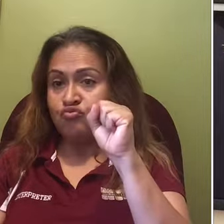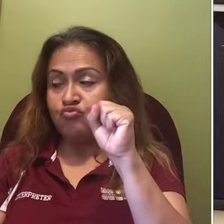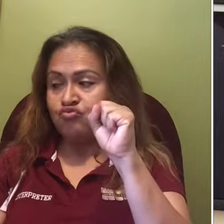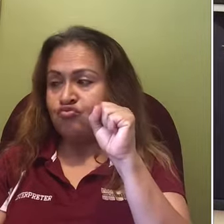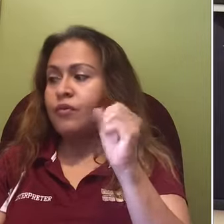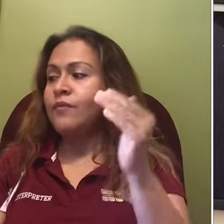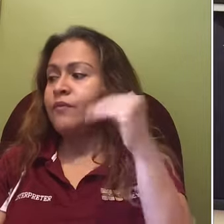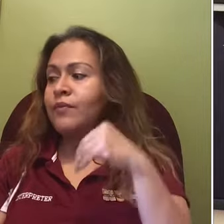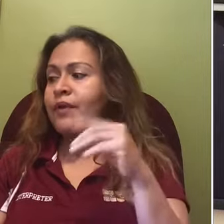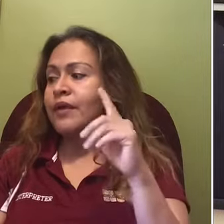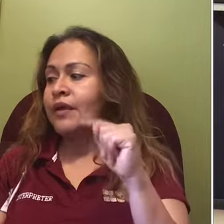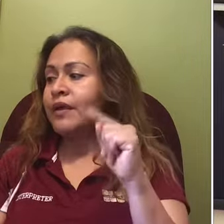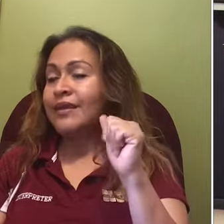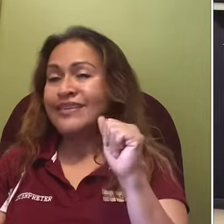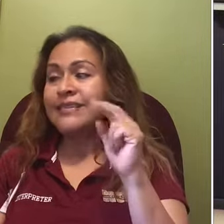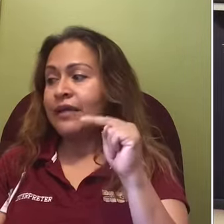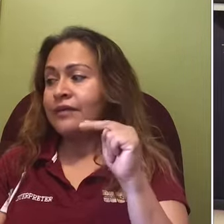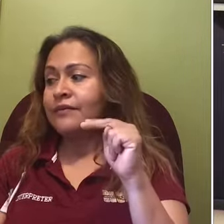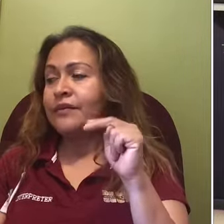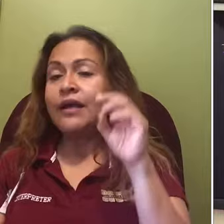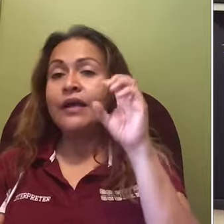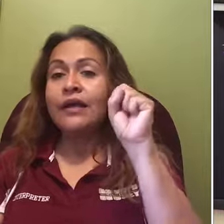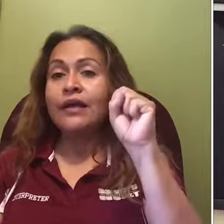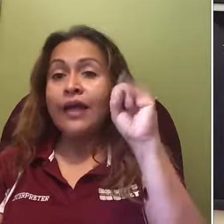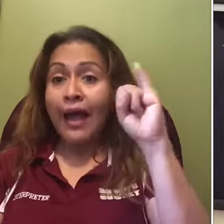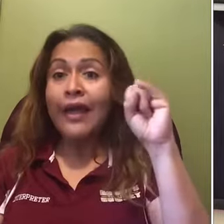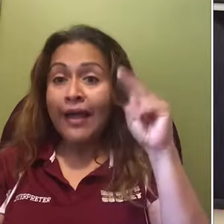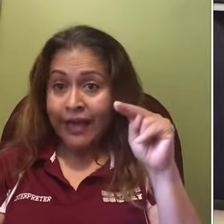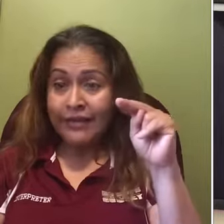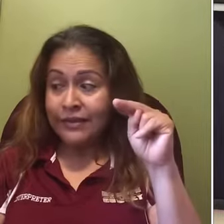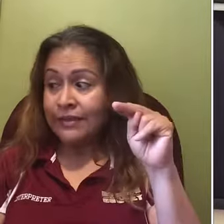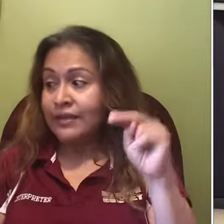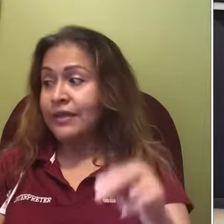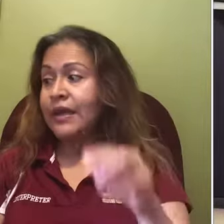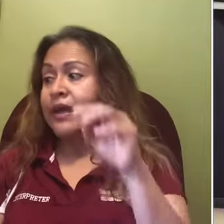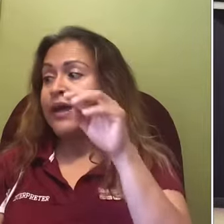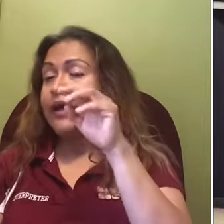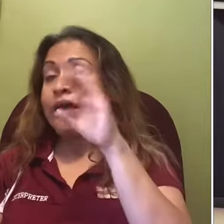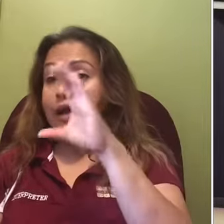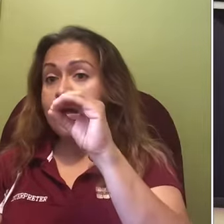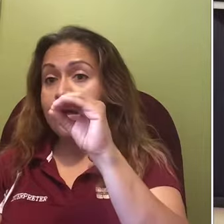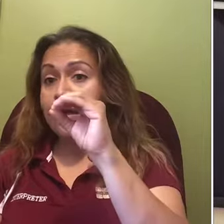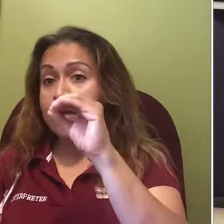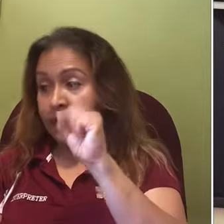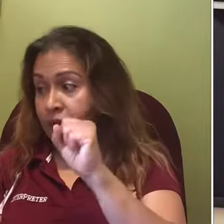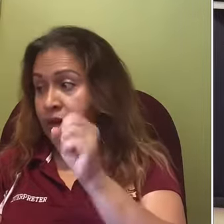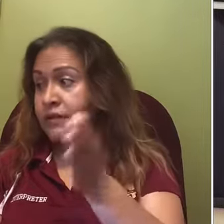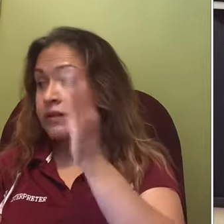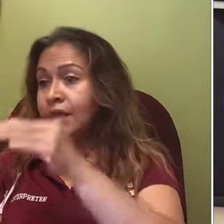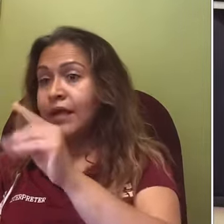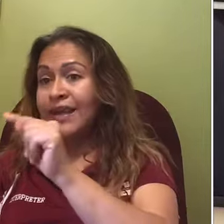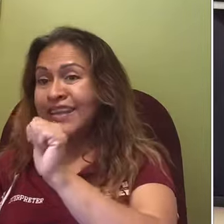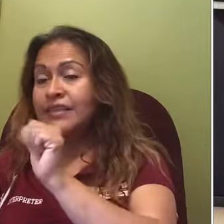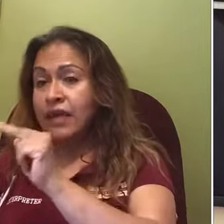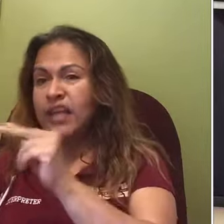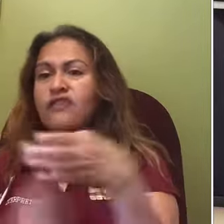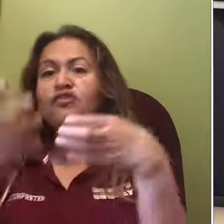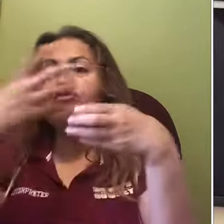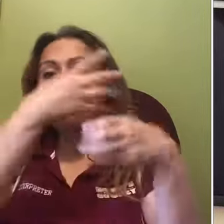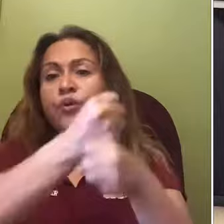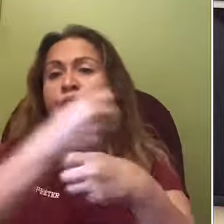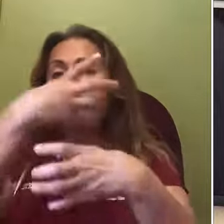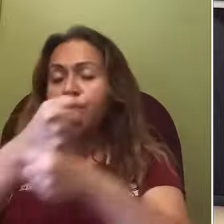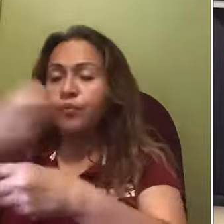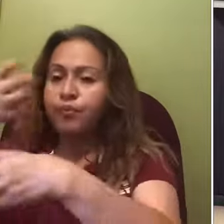function. And you write sine, cos, or sin, cos, and tan for short. And these really just specify for